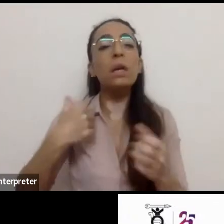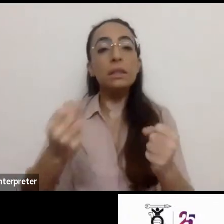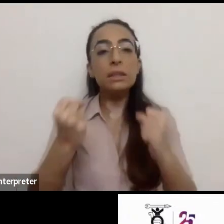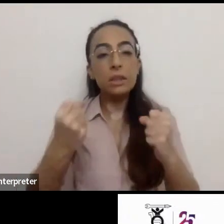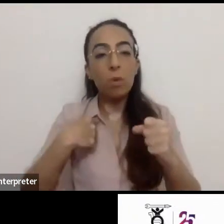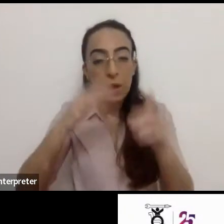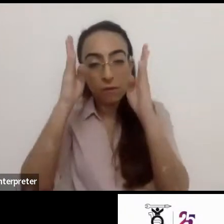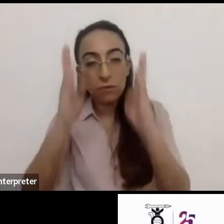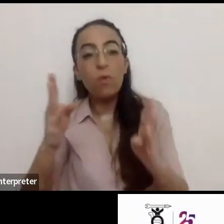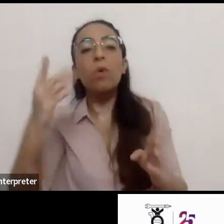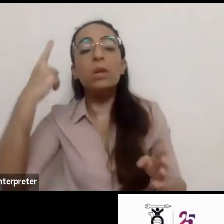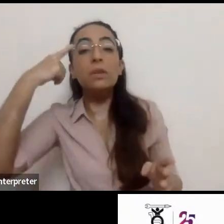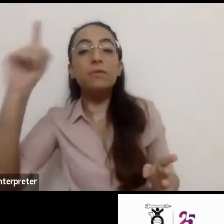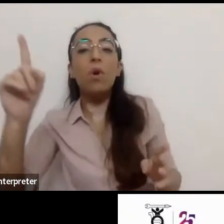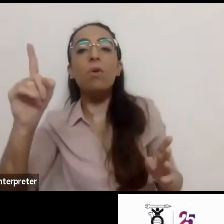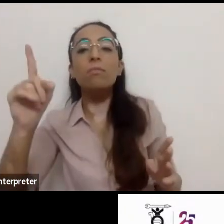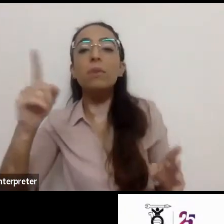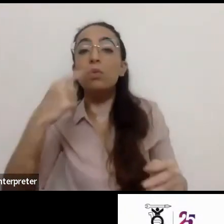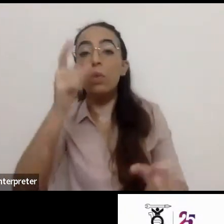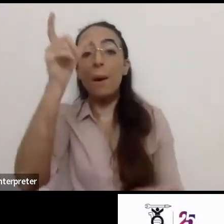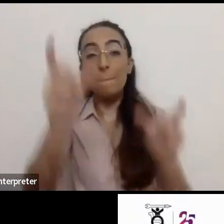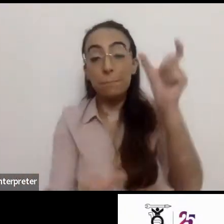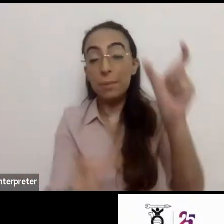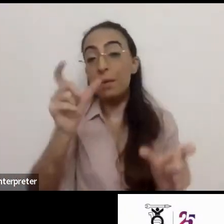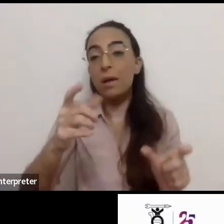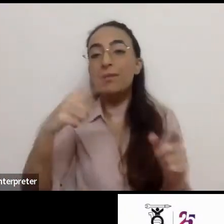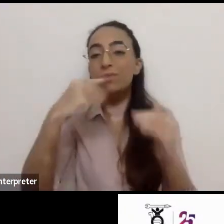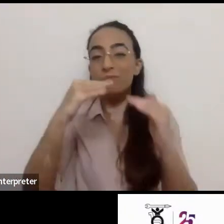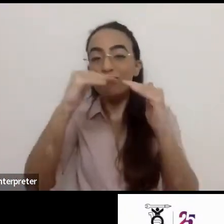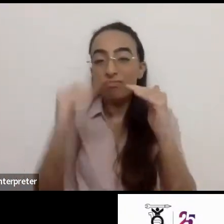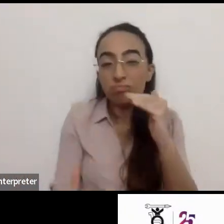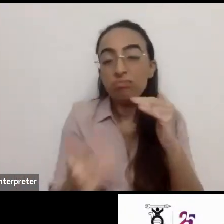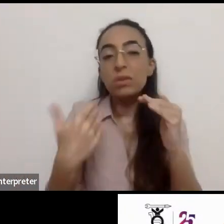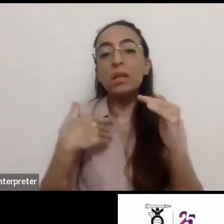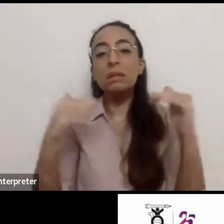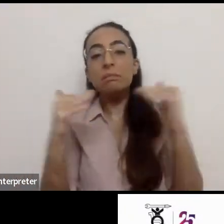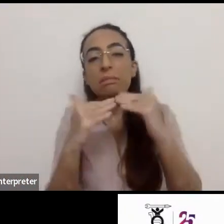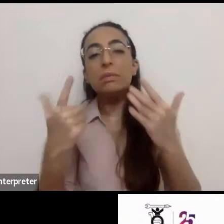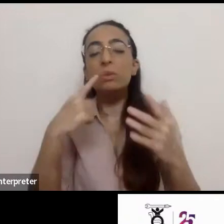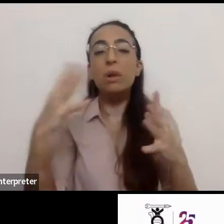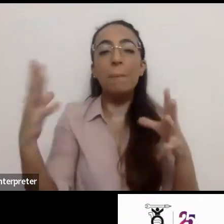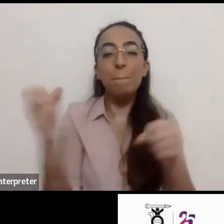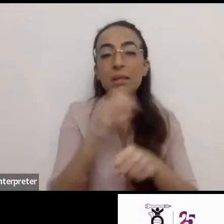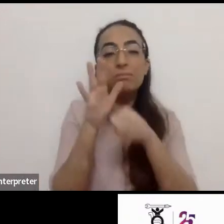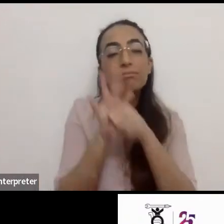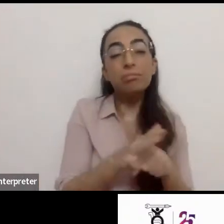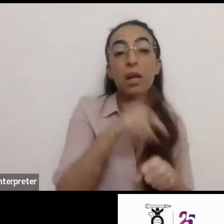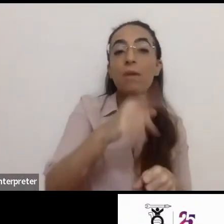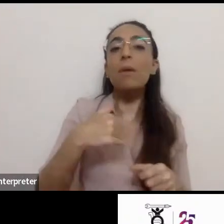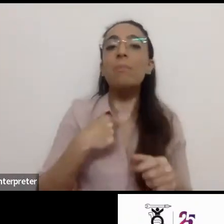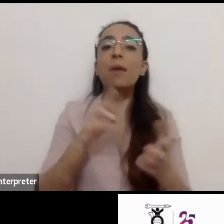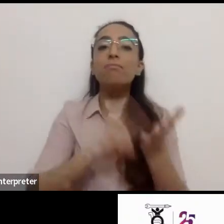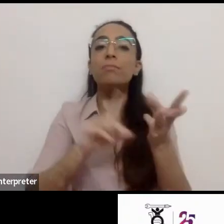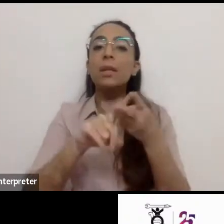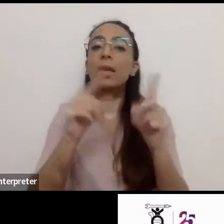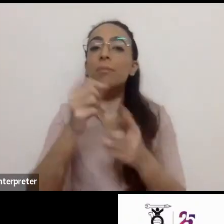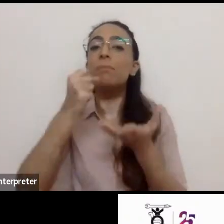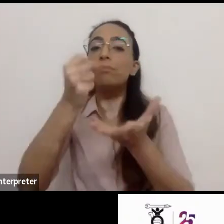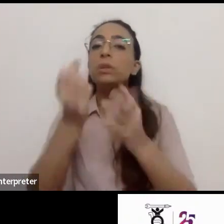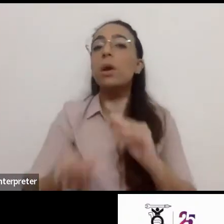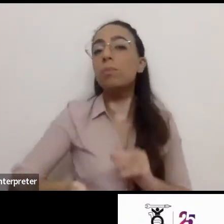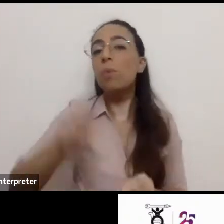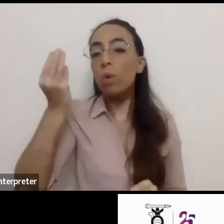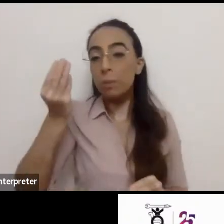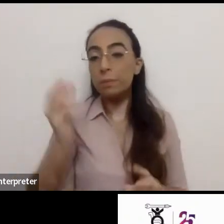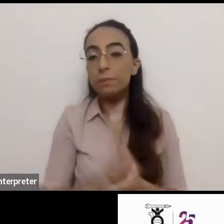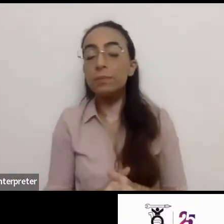and focus on people that are marginalized and disadvantaged. And I think that's one element. I think the other element, which again, I'm not